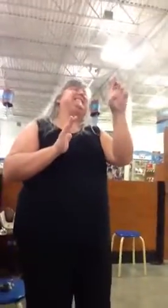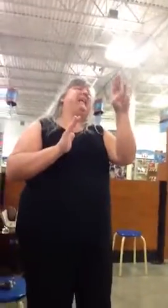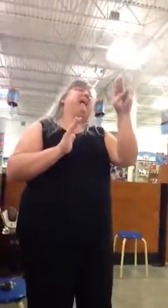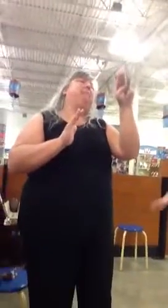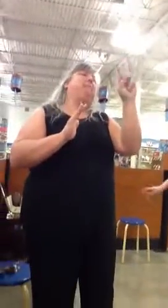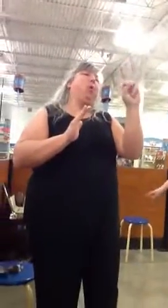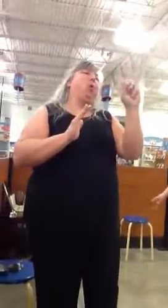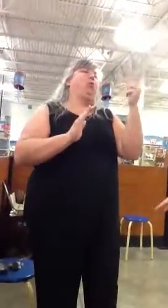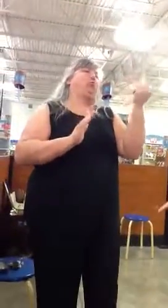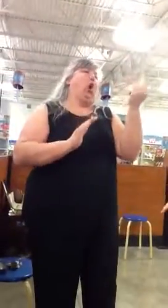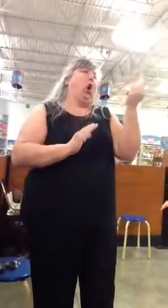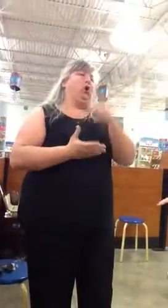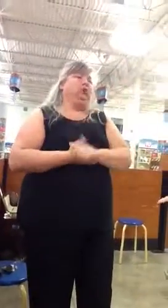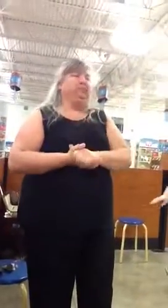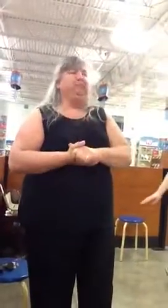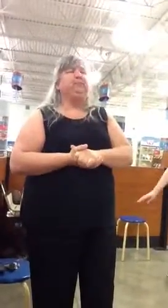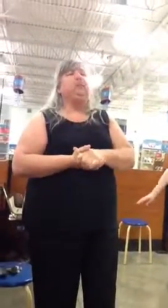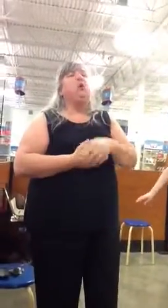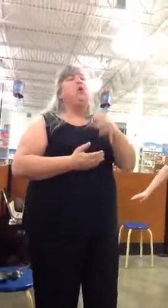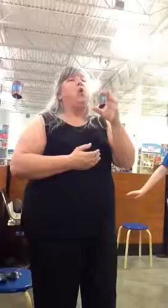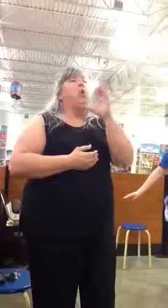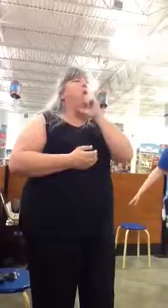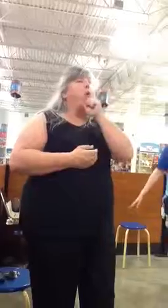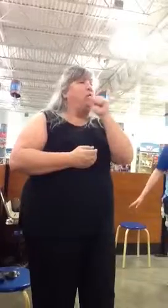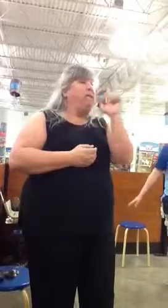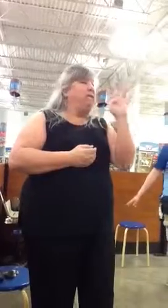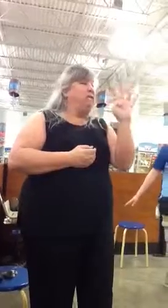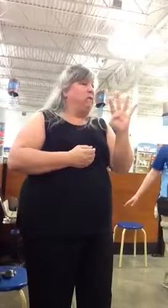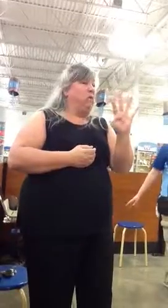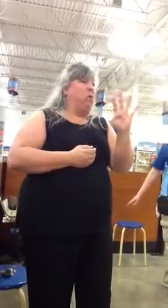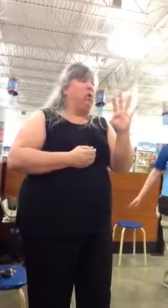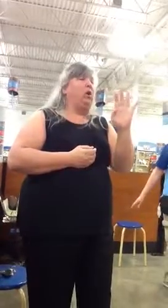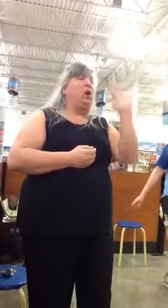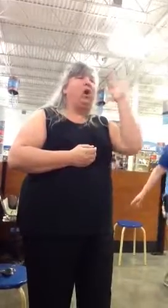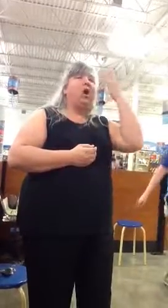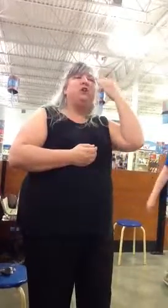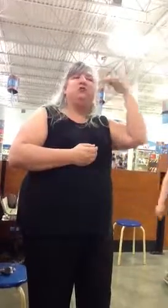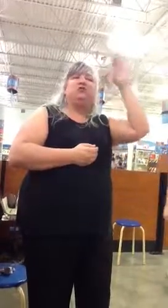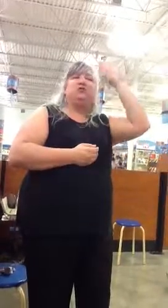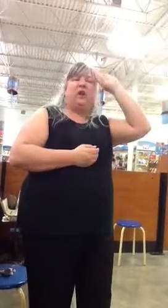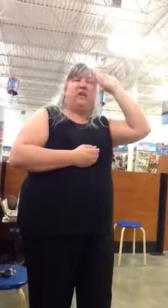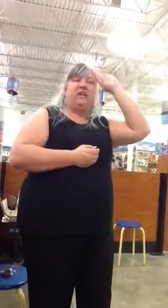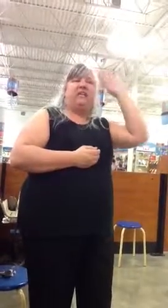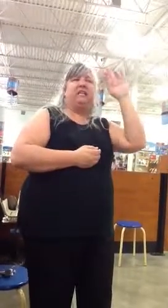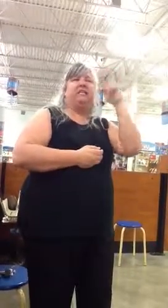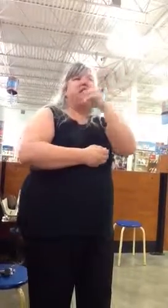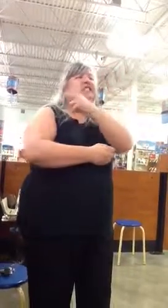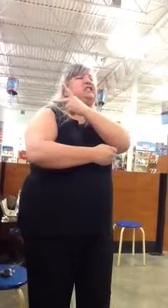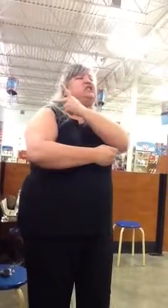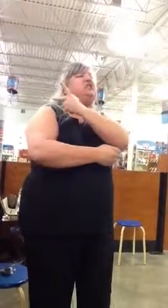She is a 4-year-old Australian Shepherd Lab mix. So she's relatively similar to your